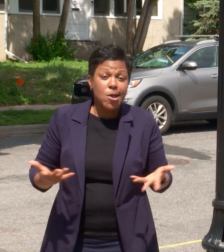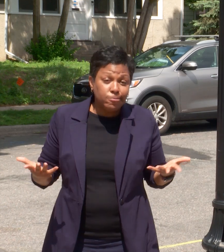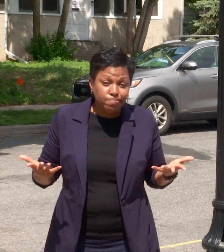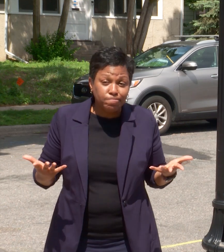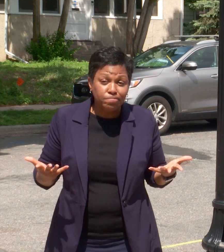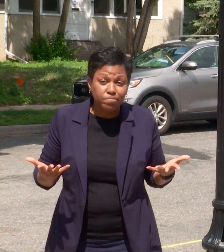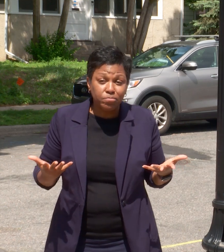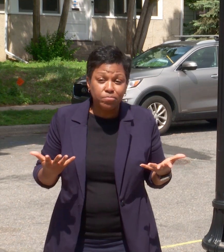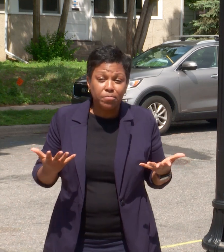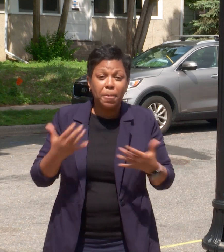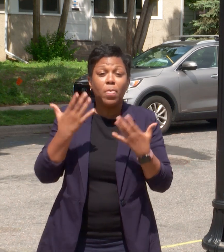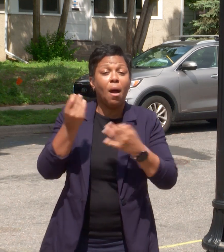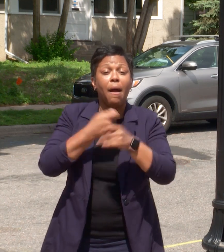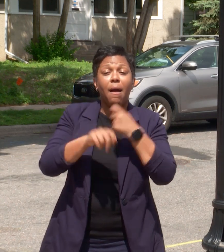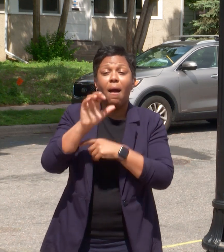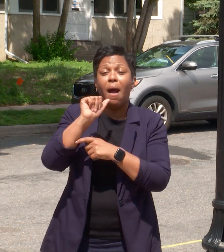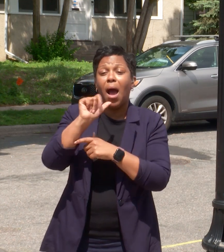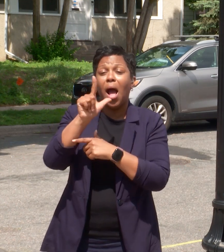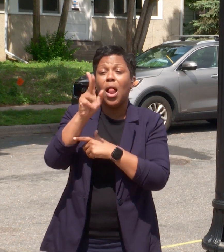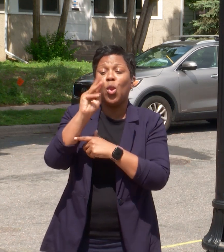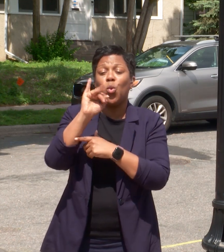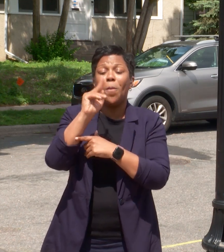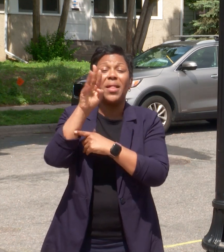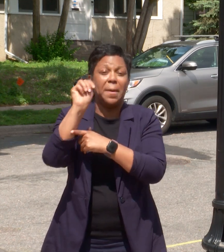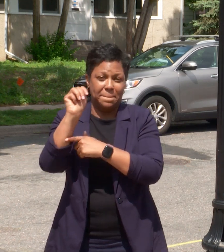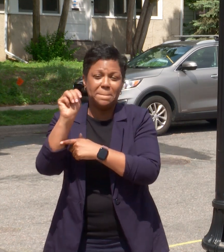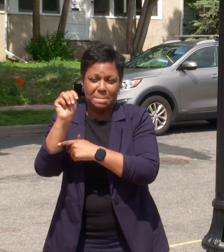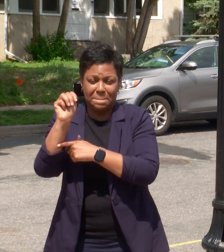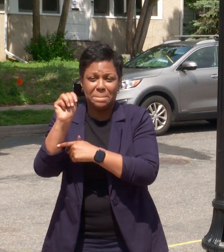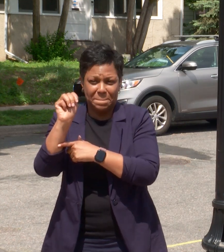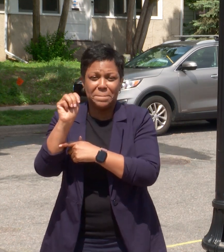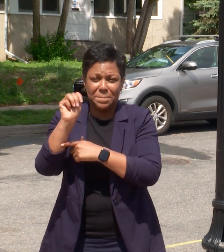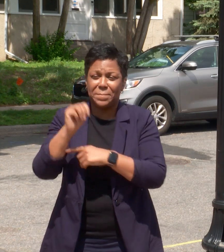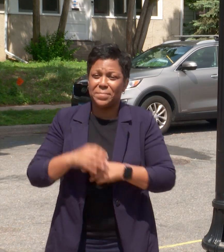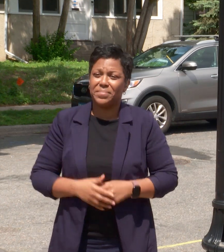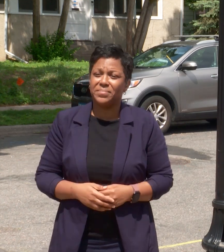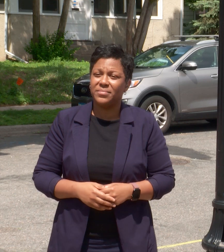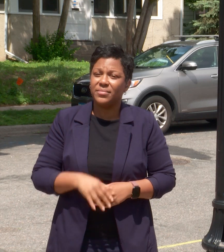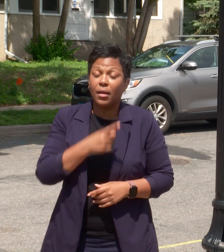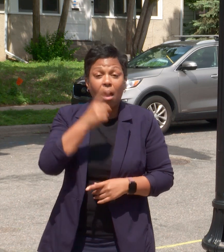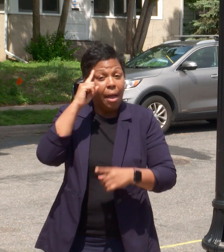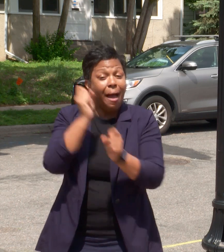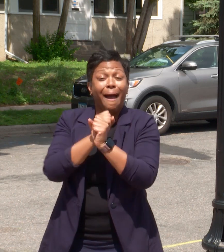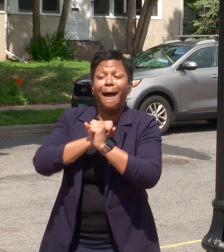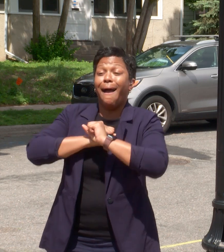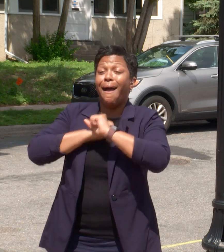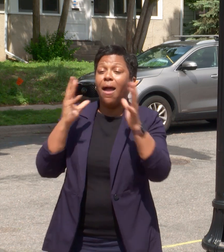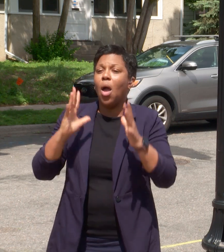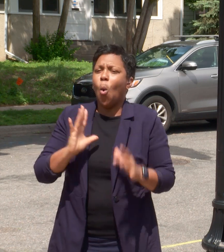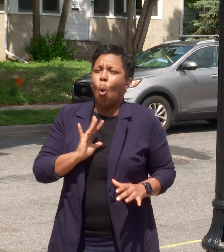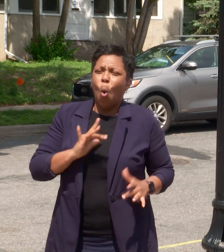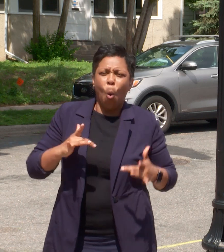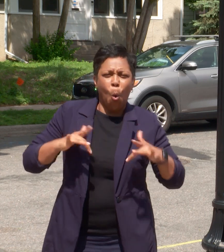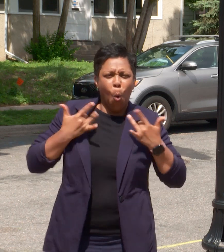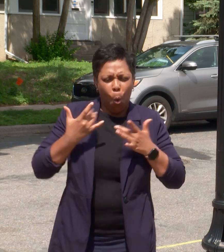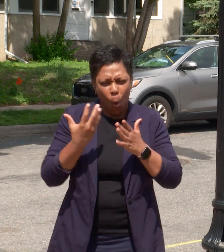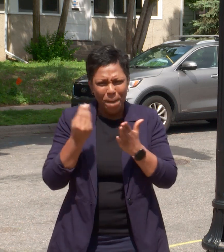but if they're going in and hitting these light posts, we're going to make sure they're arrested. There will be consequences for these